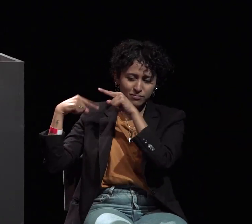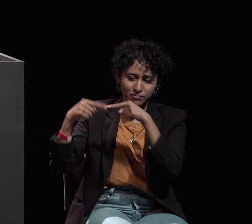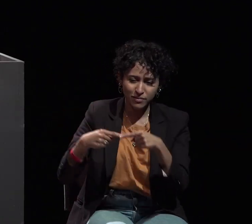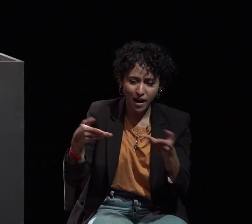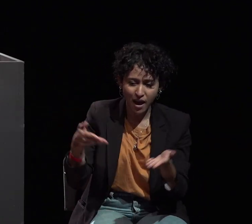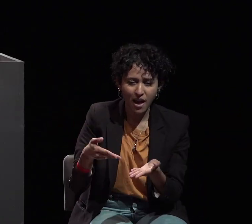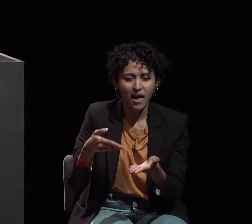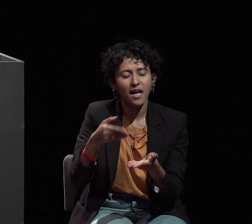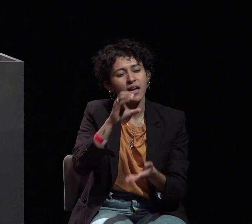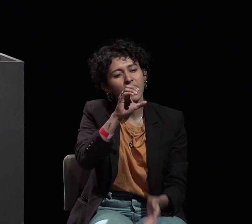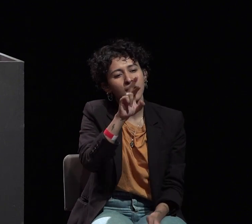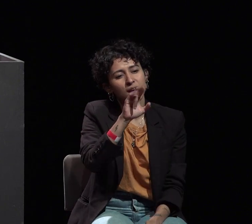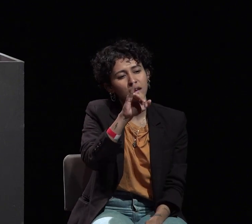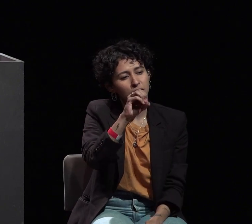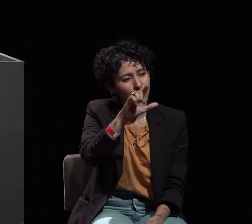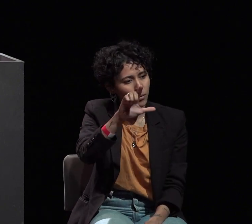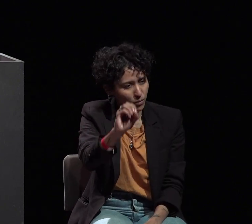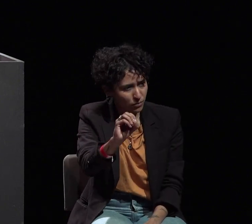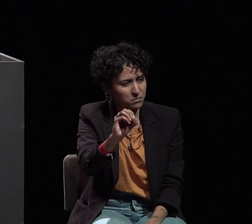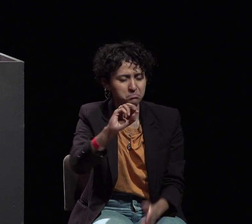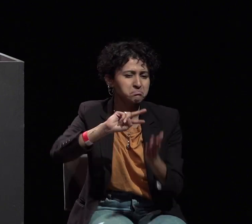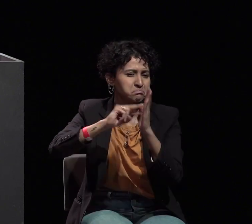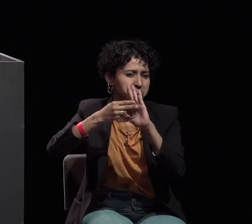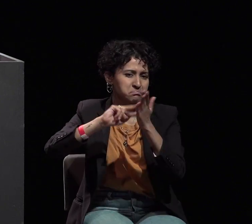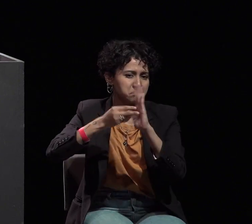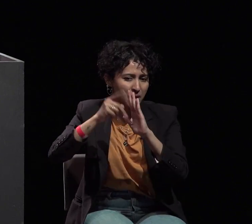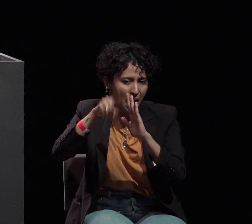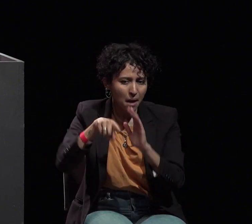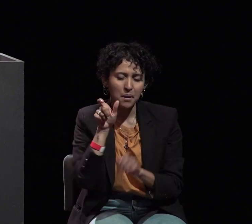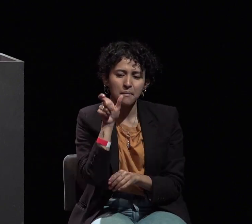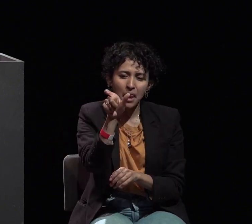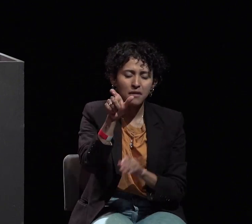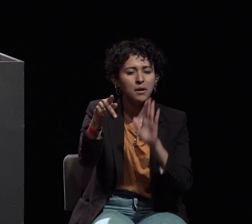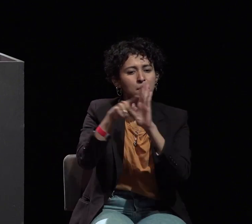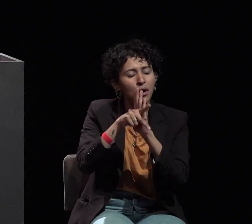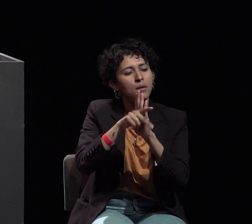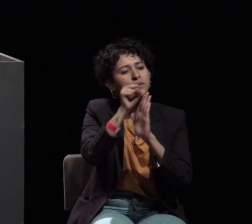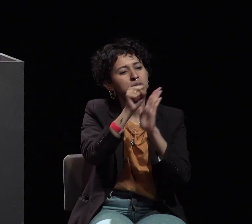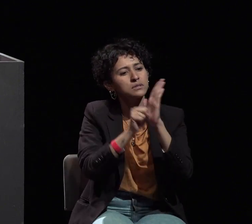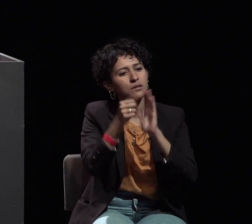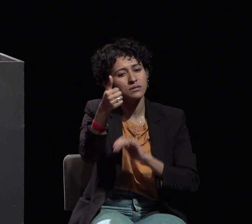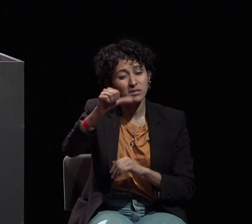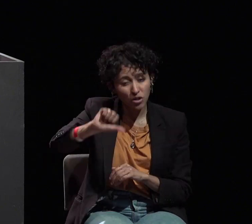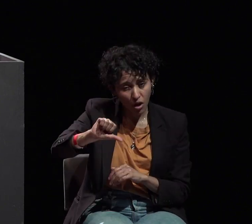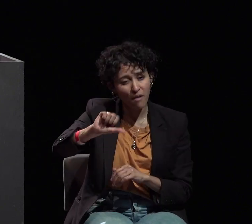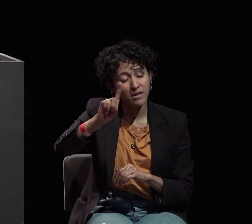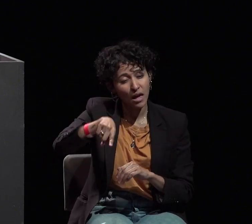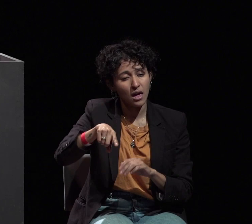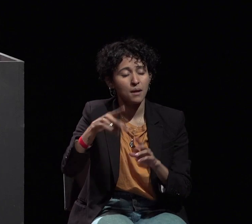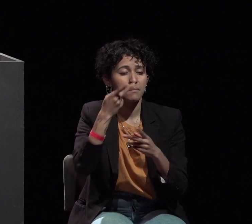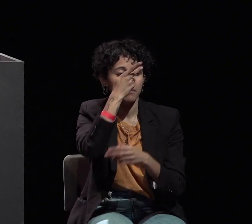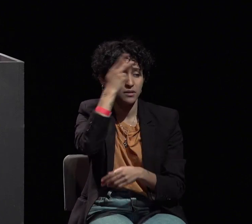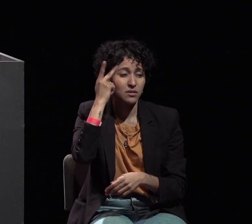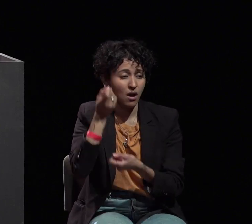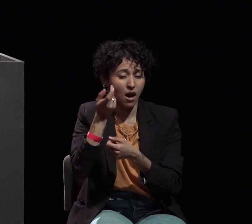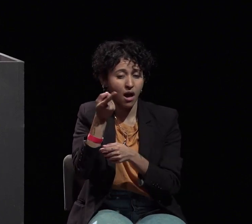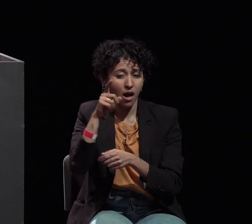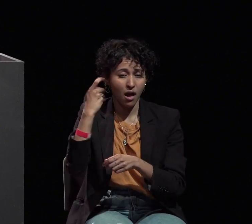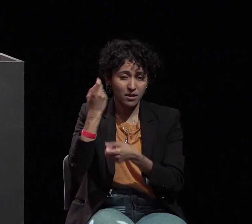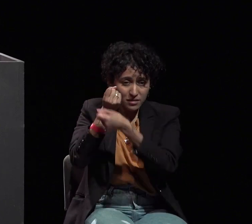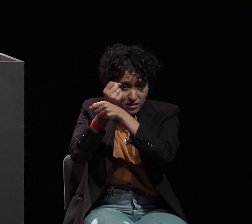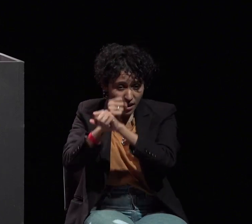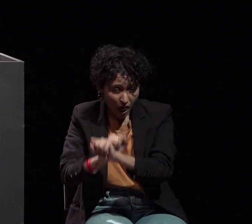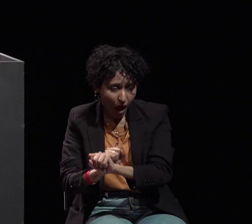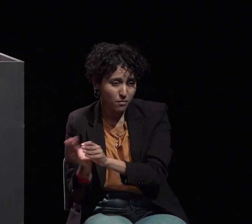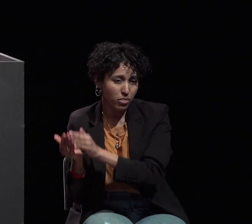uses Creole, a multivalent term in the early 19th century, as a euphemism for people forcibly enslaved and moved to European colonies across the